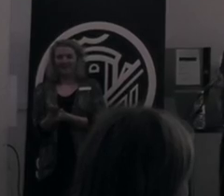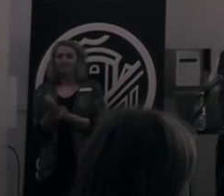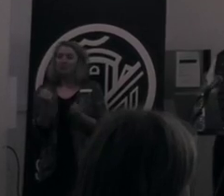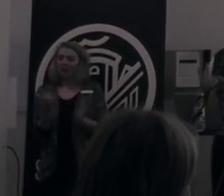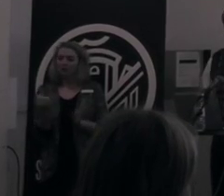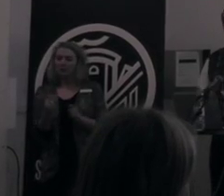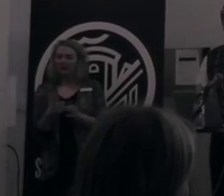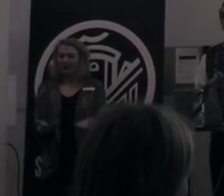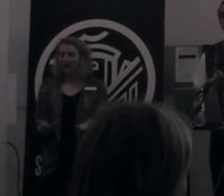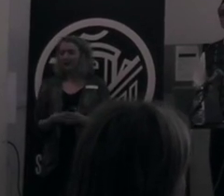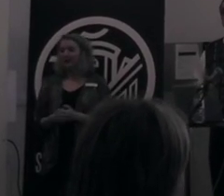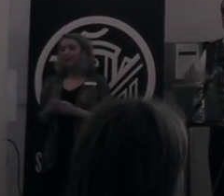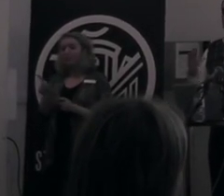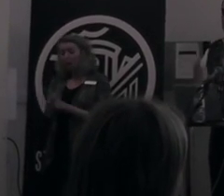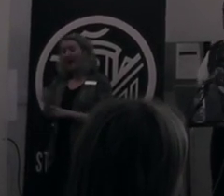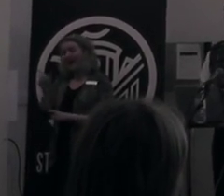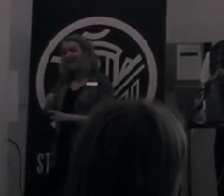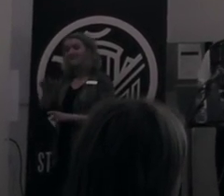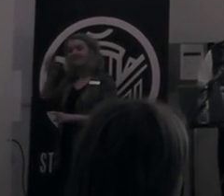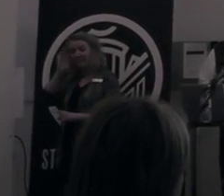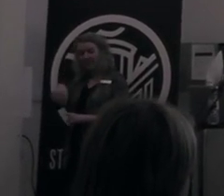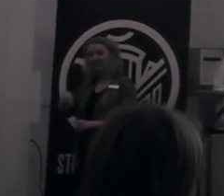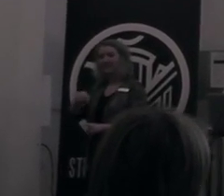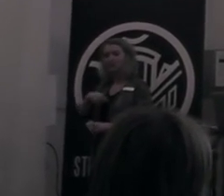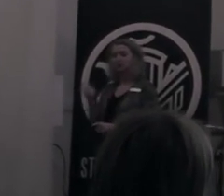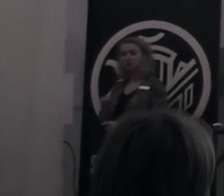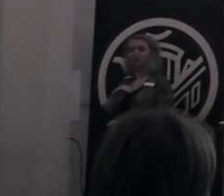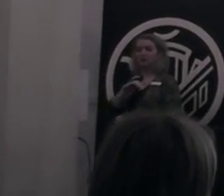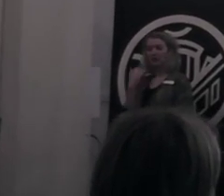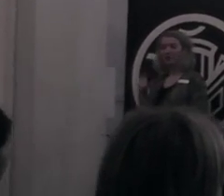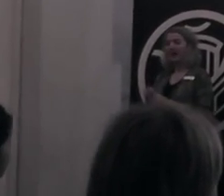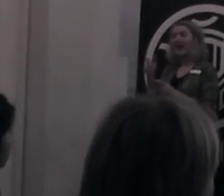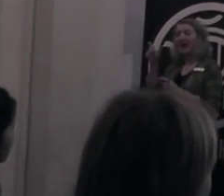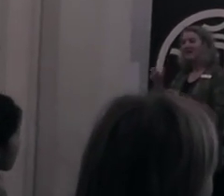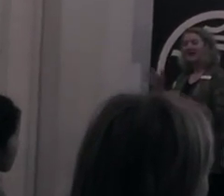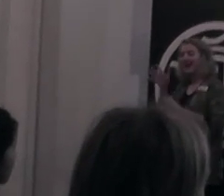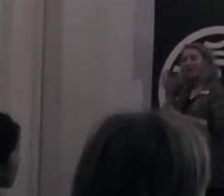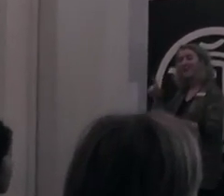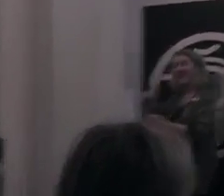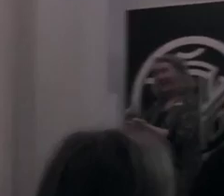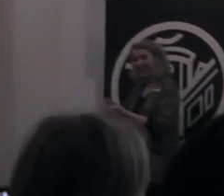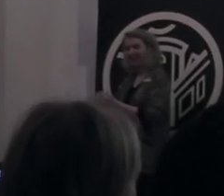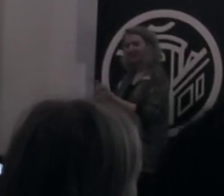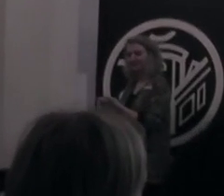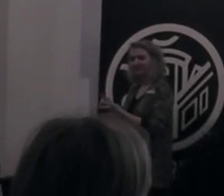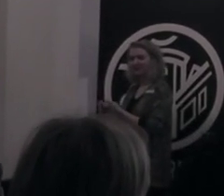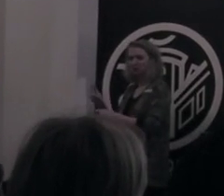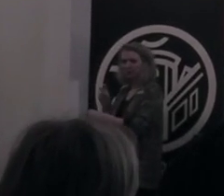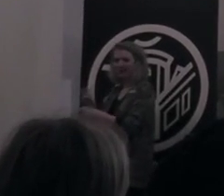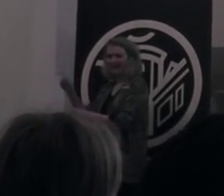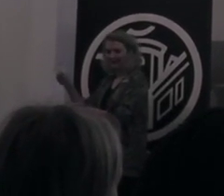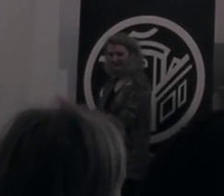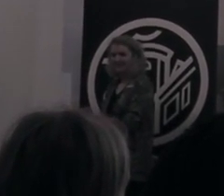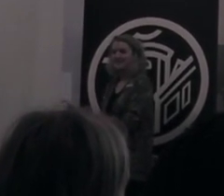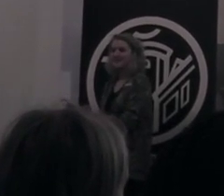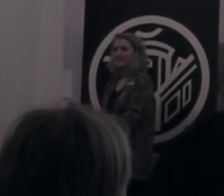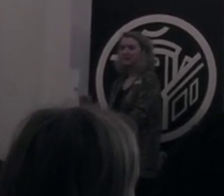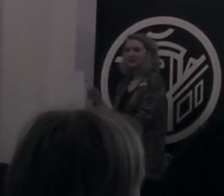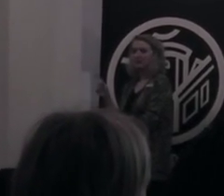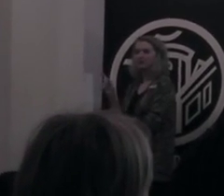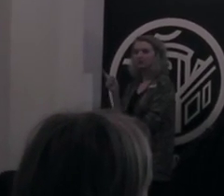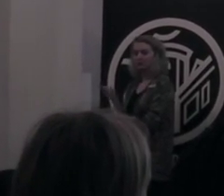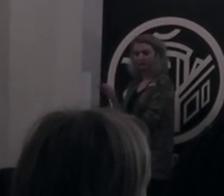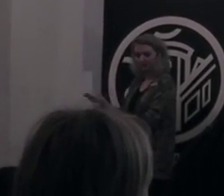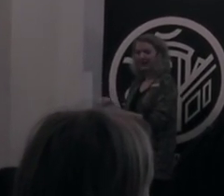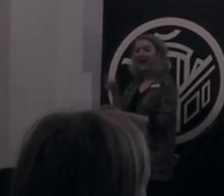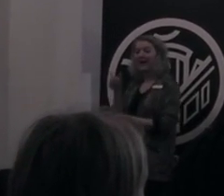So he knew he was going to be killed. He didn't know it would be Dan White, who was a former supervisor on the board of supervisors, but he knew he was